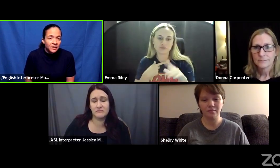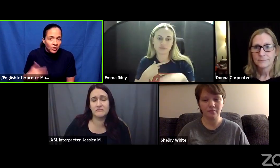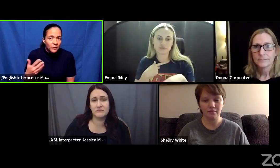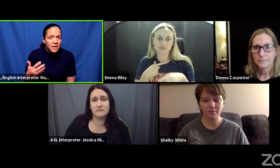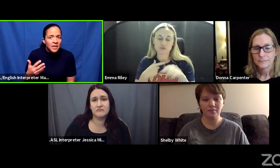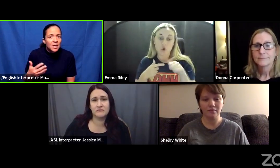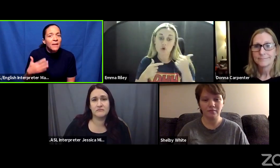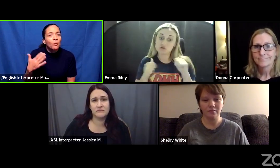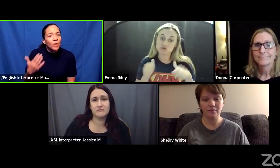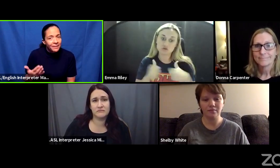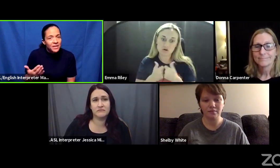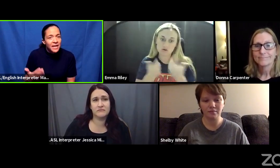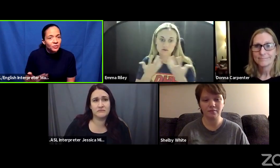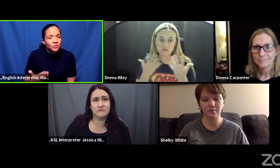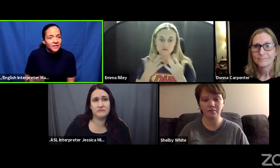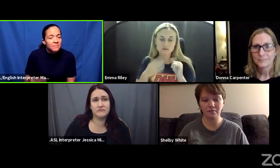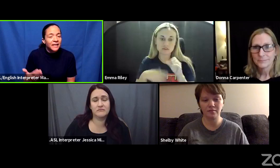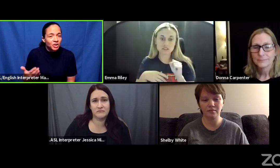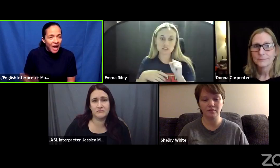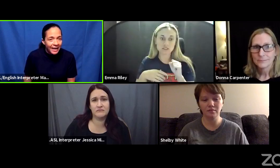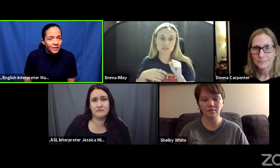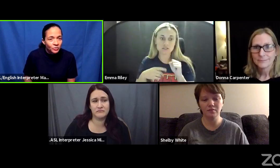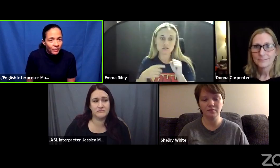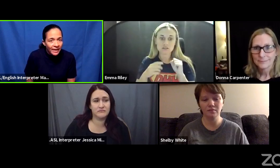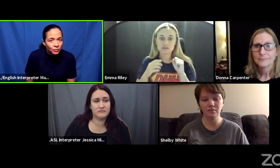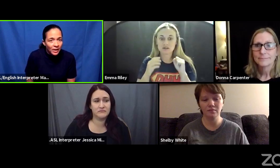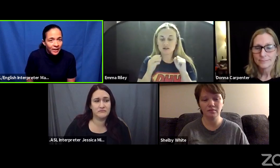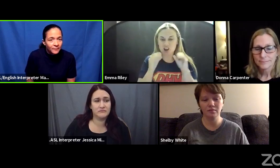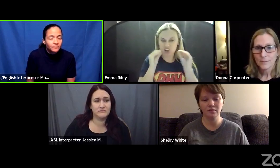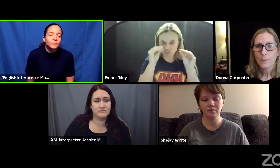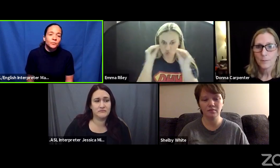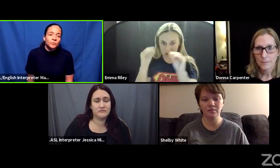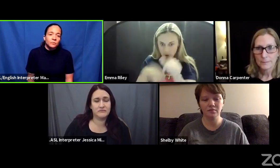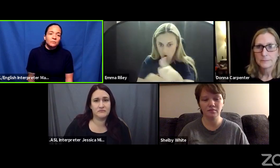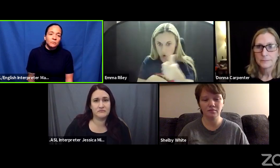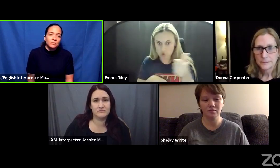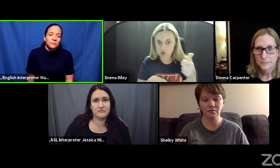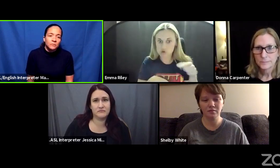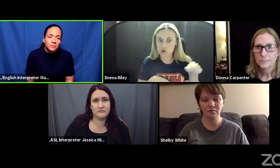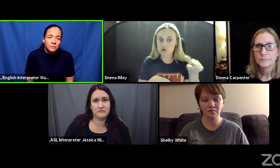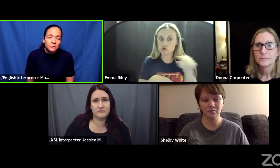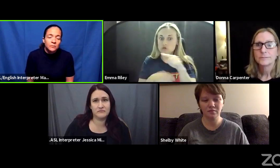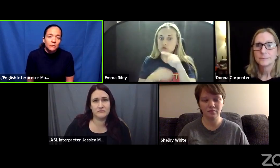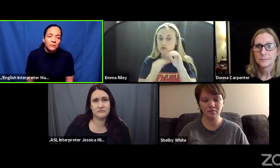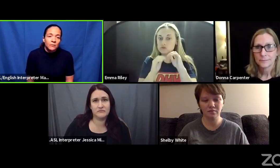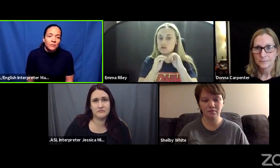because then I start thinking about, will I be able to see my child graduate?